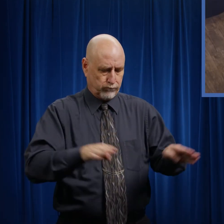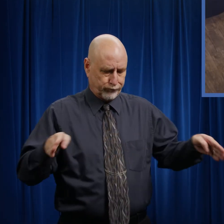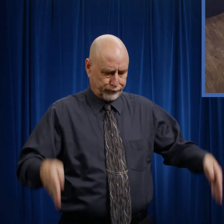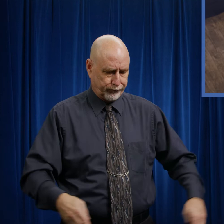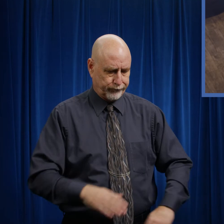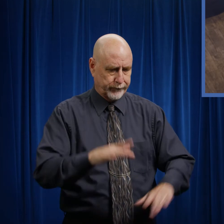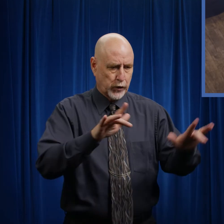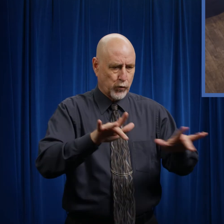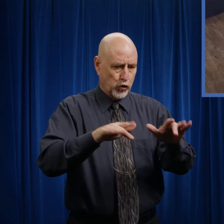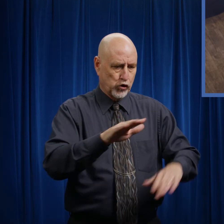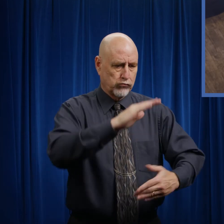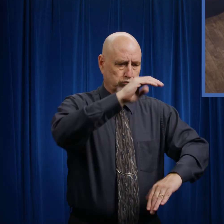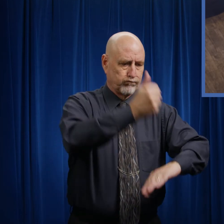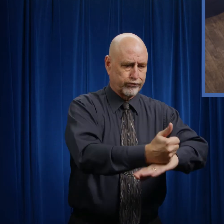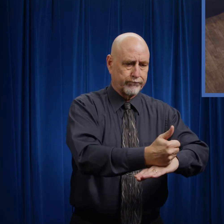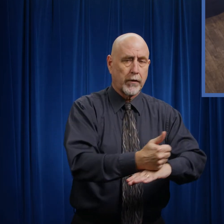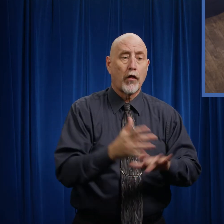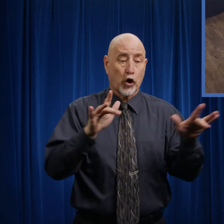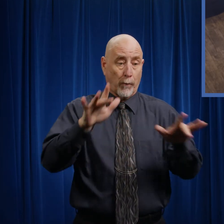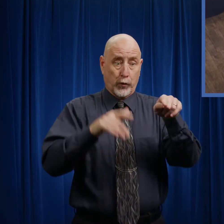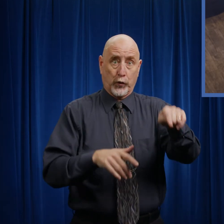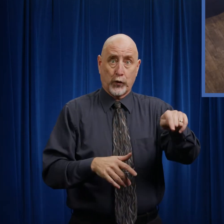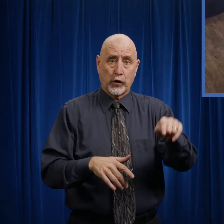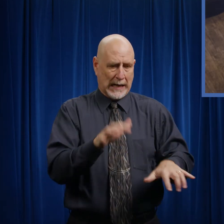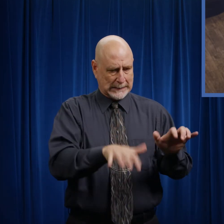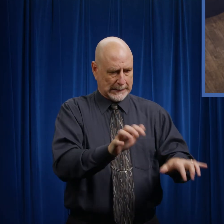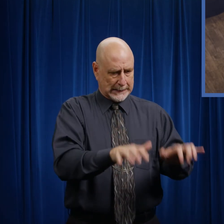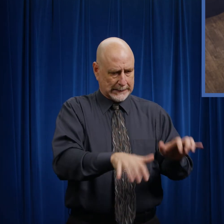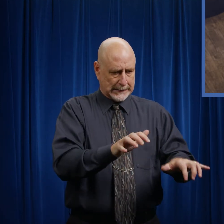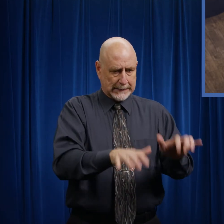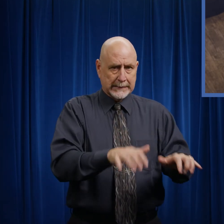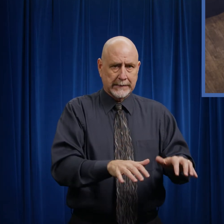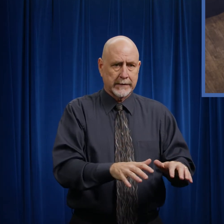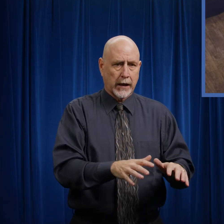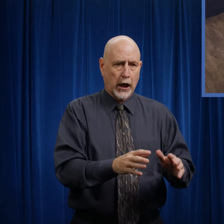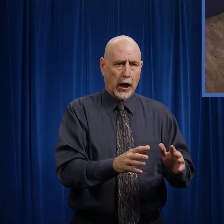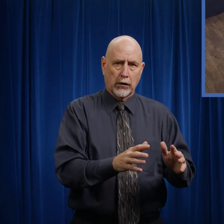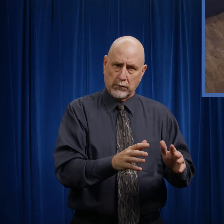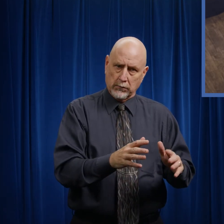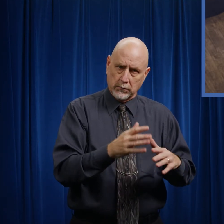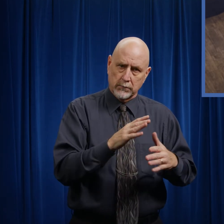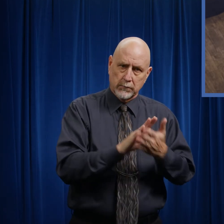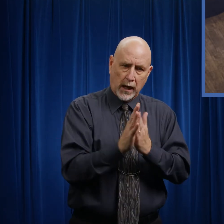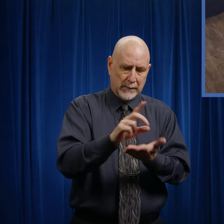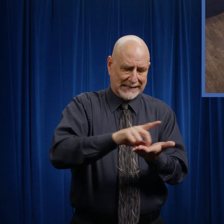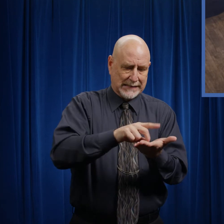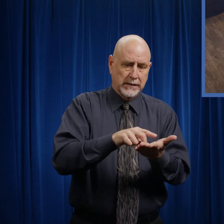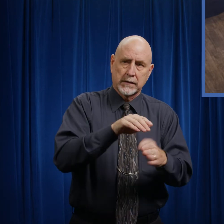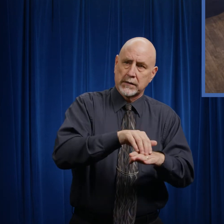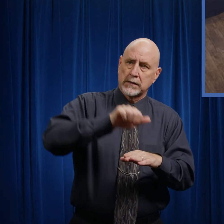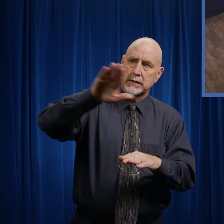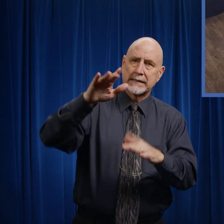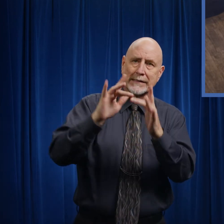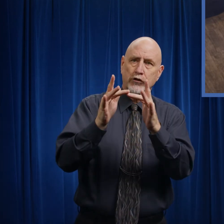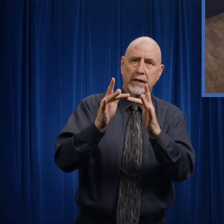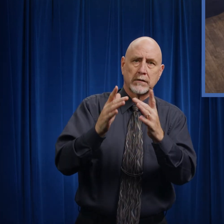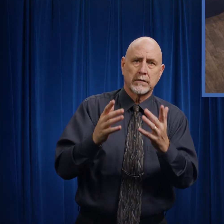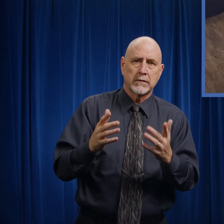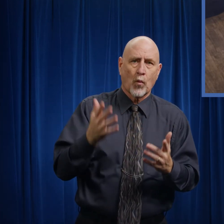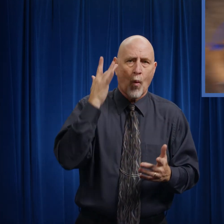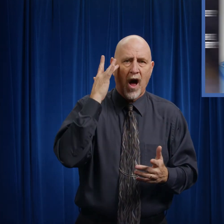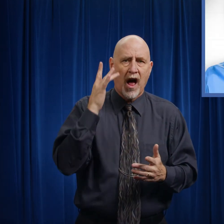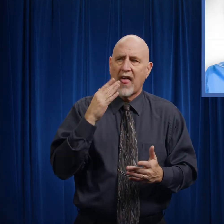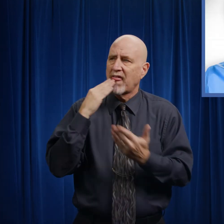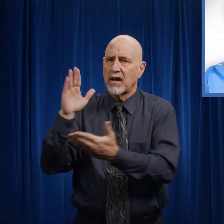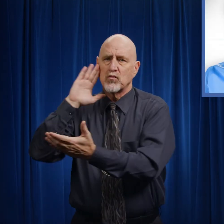there as it was holding up his computer? Why didn't he thank the computer that so effectively put the information to a disk and sent it through the